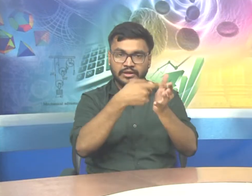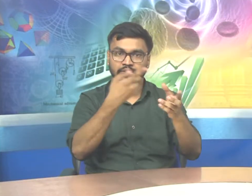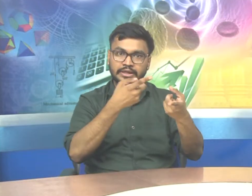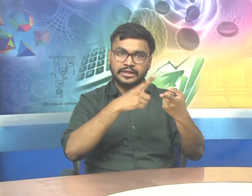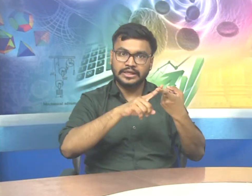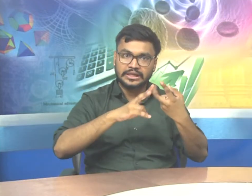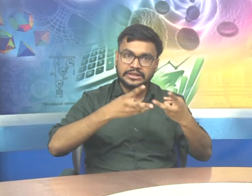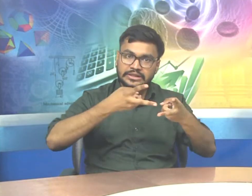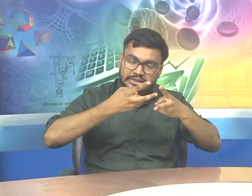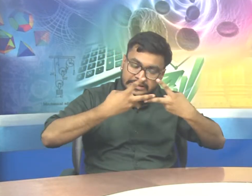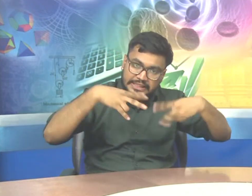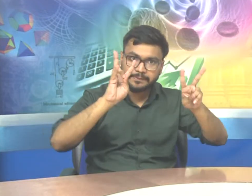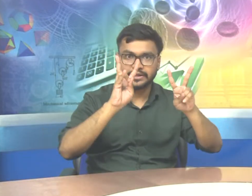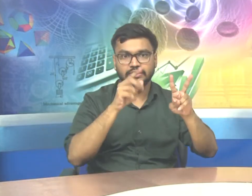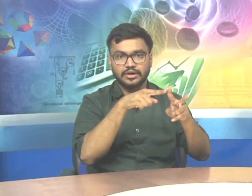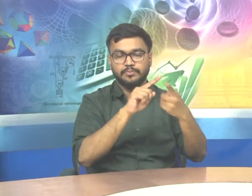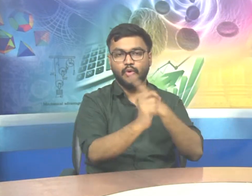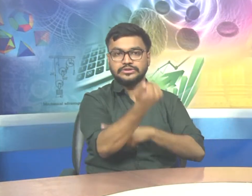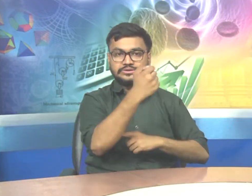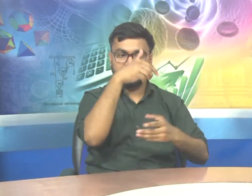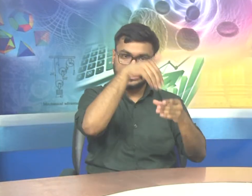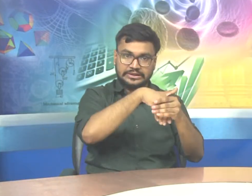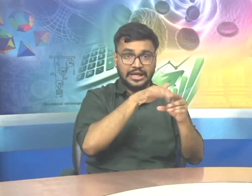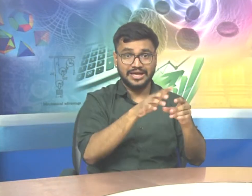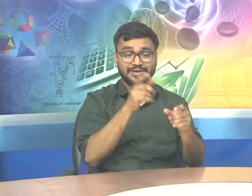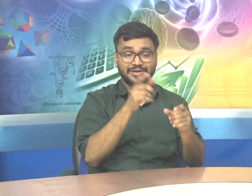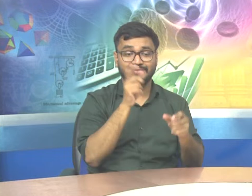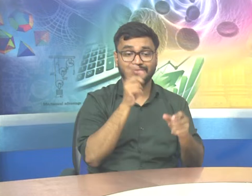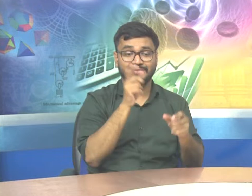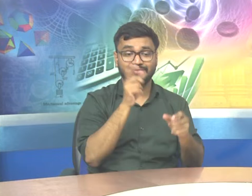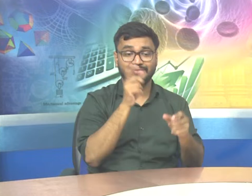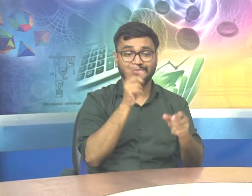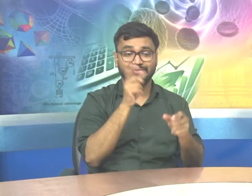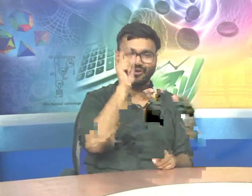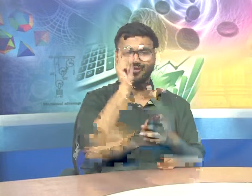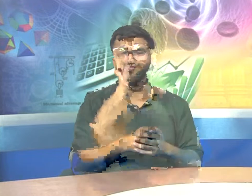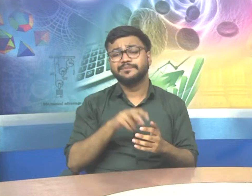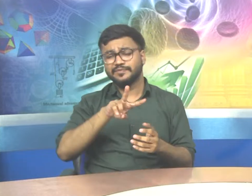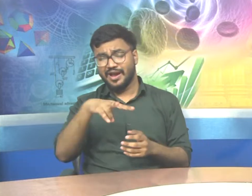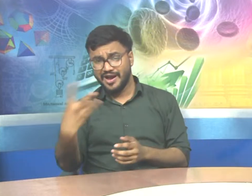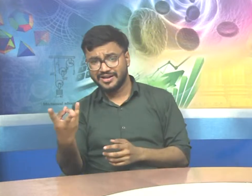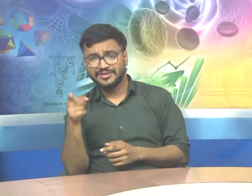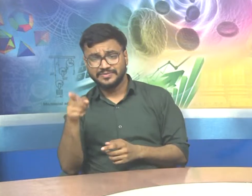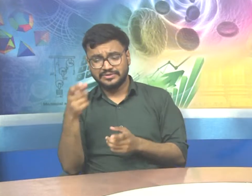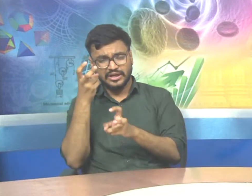For example, a big stone hurts more than a